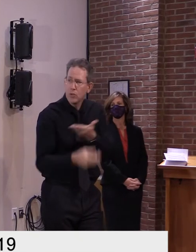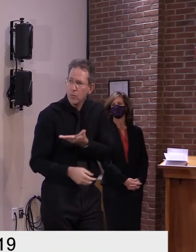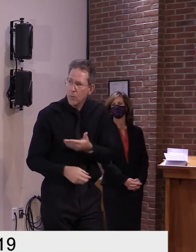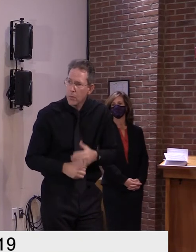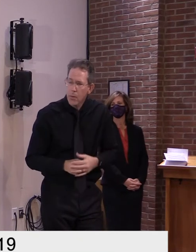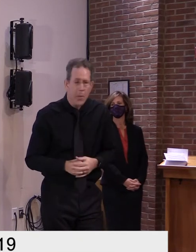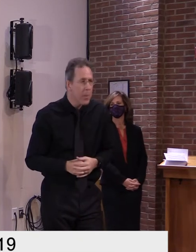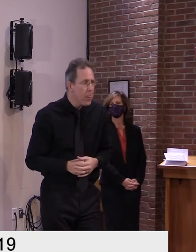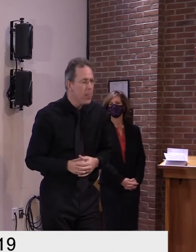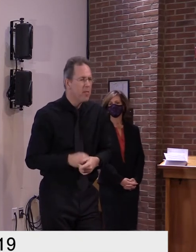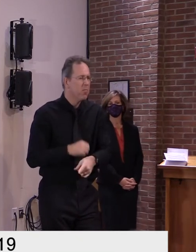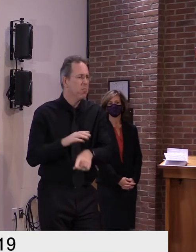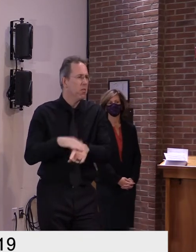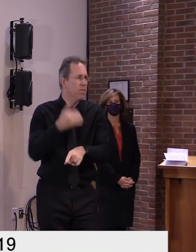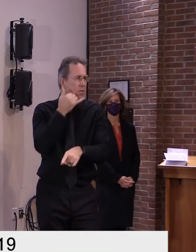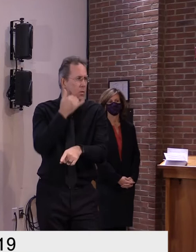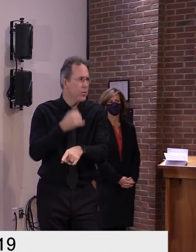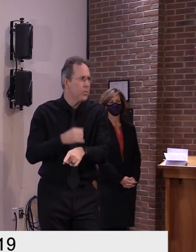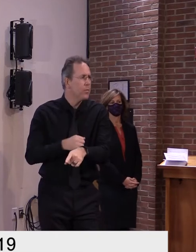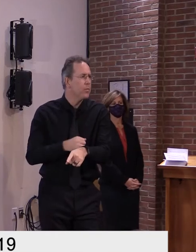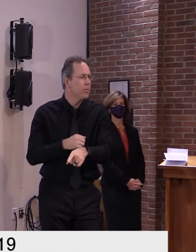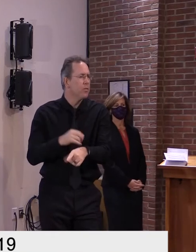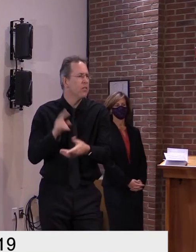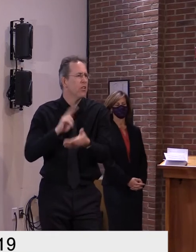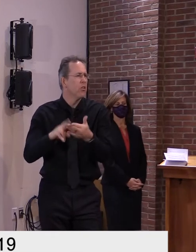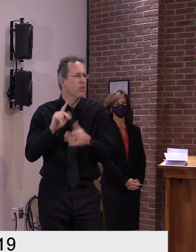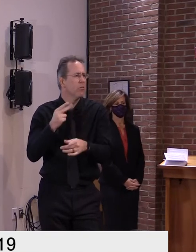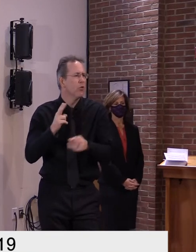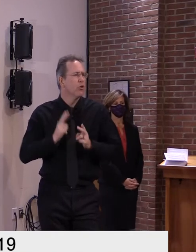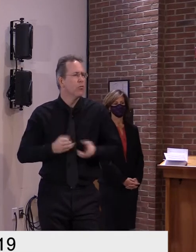Sure, just to give the listeners